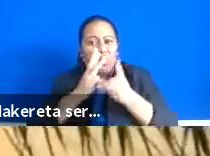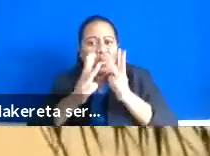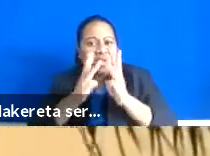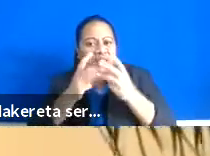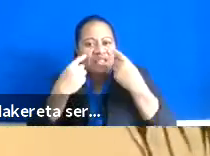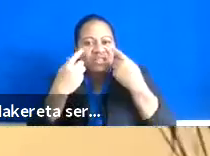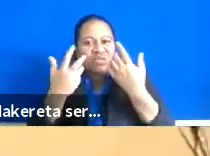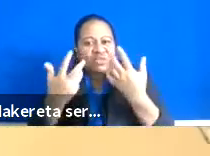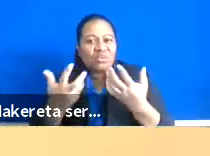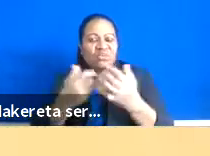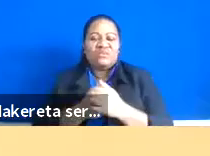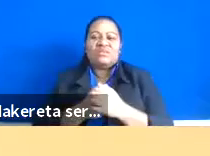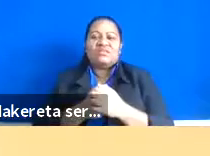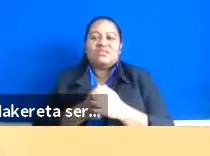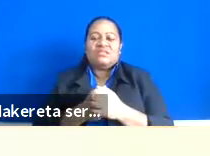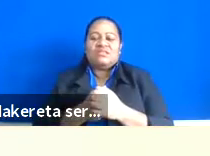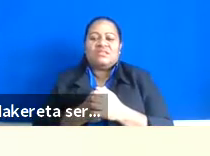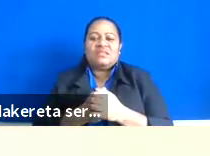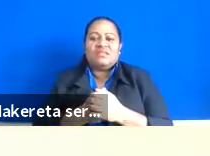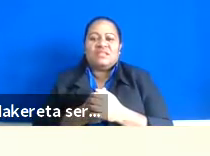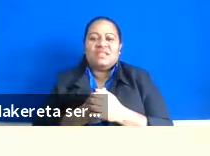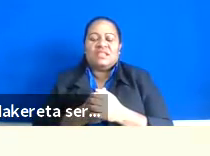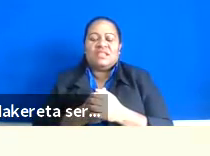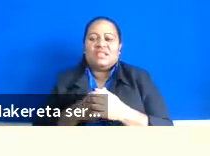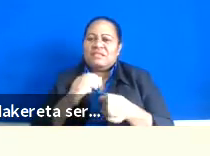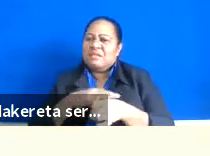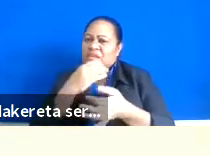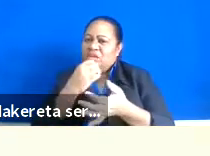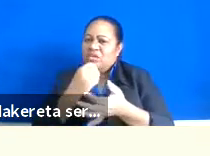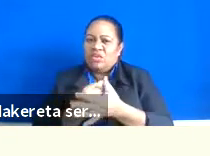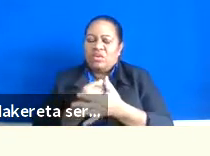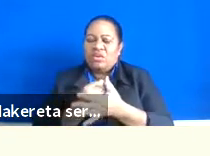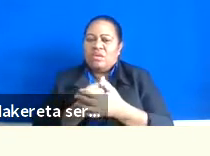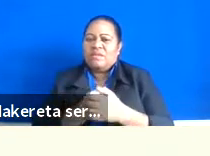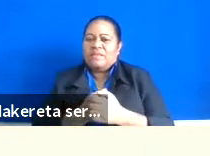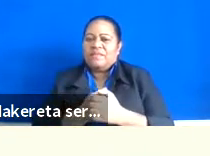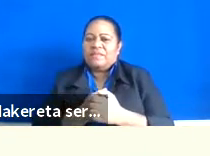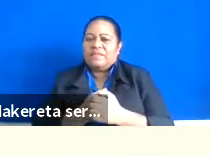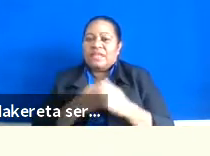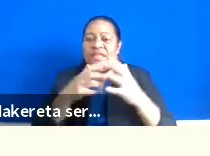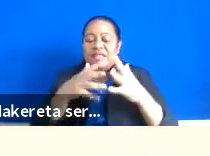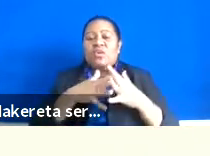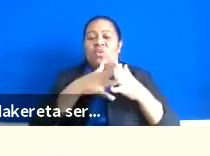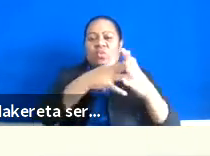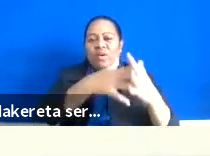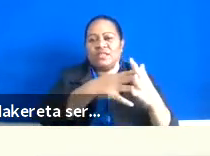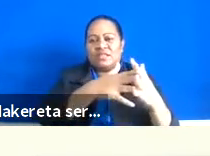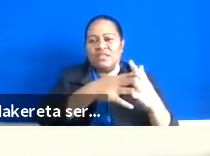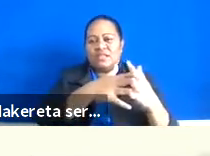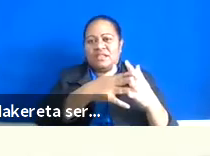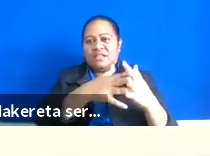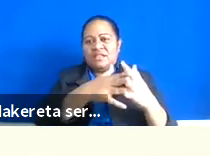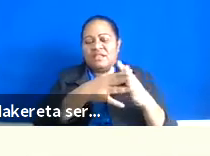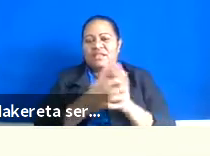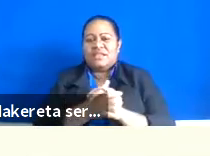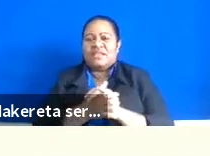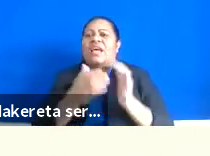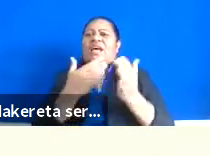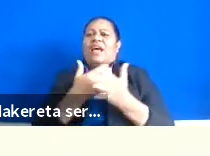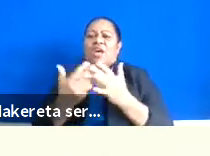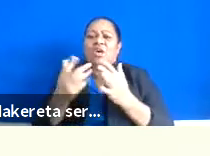advisable to tailor it with Western science of forecasting weather patterns so that